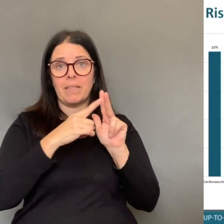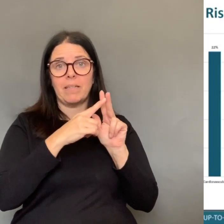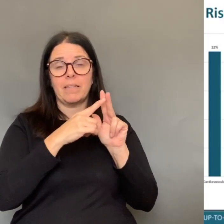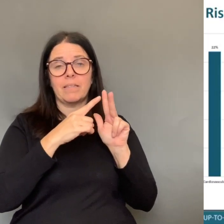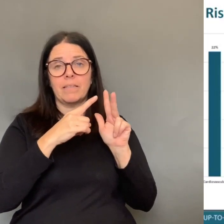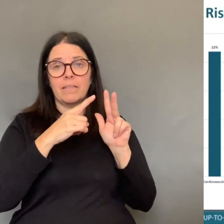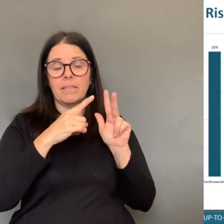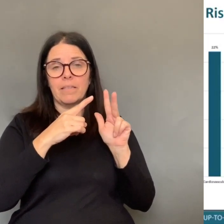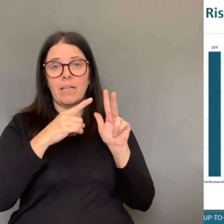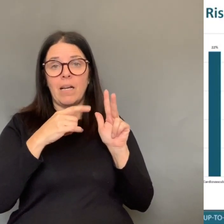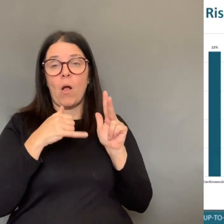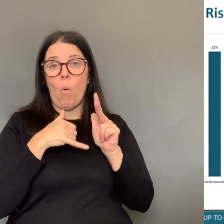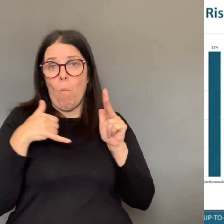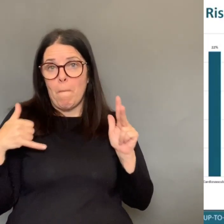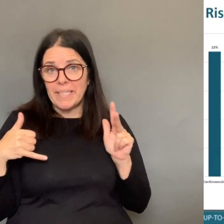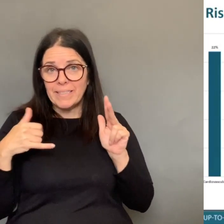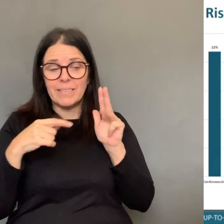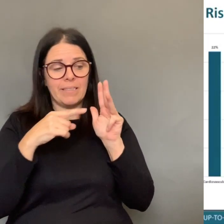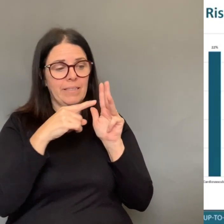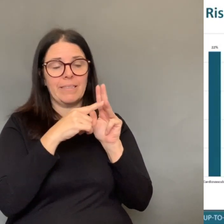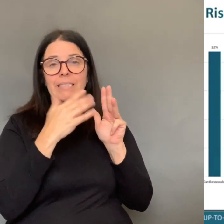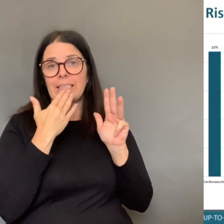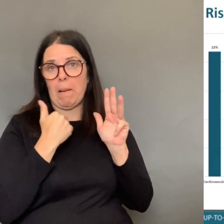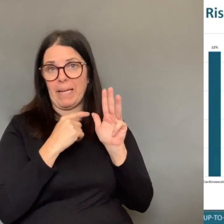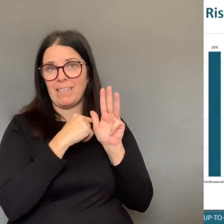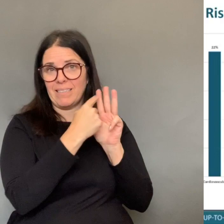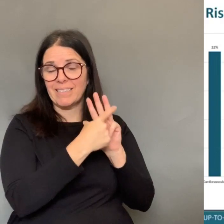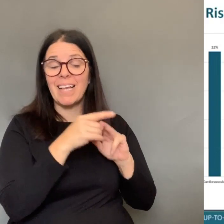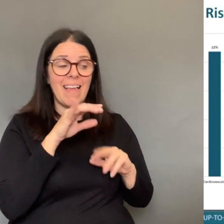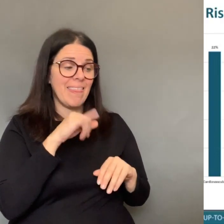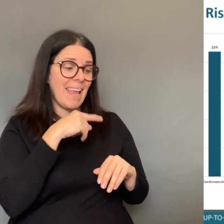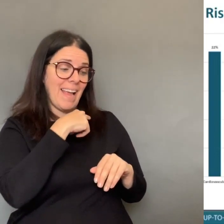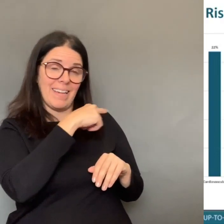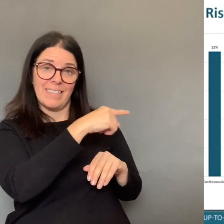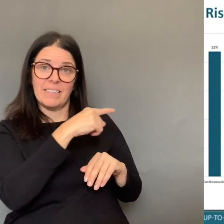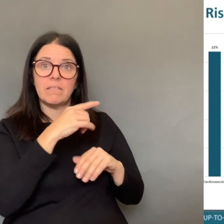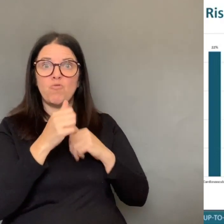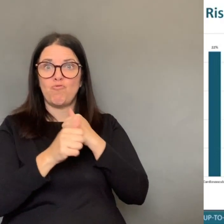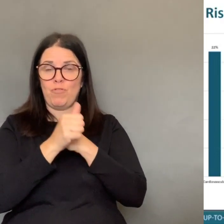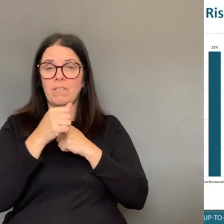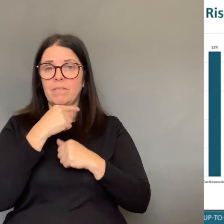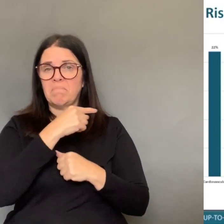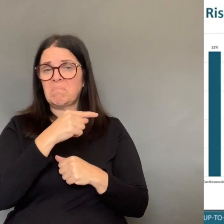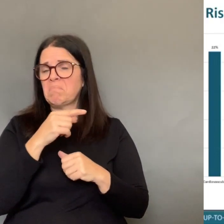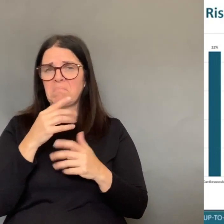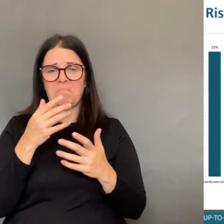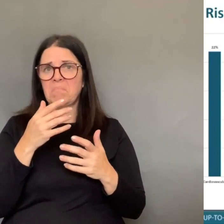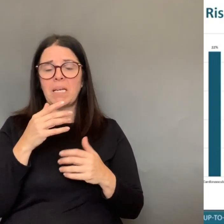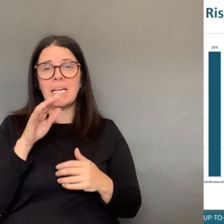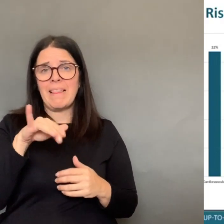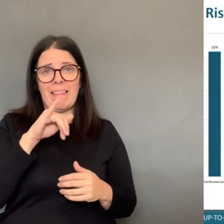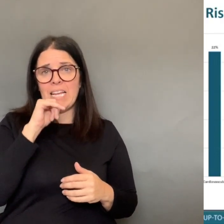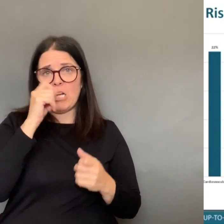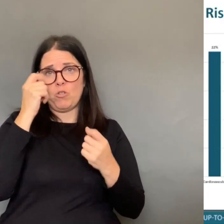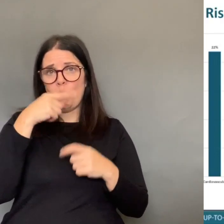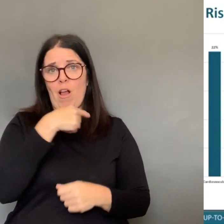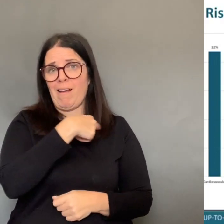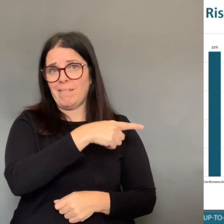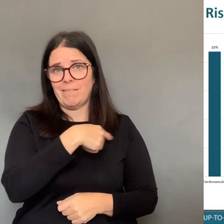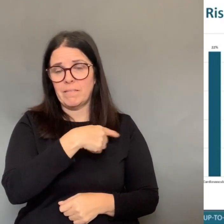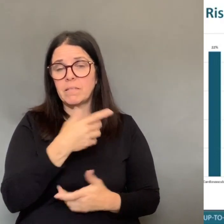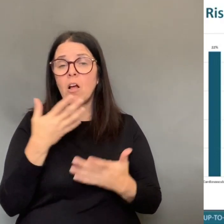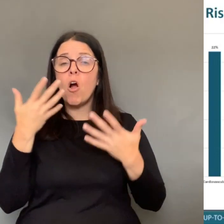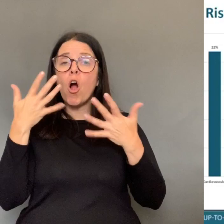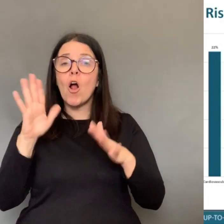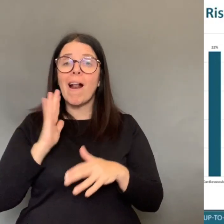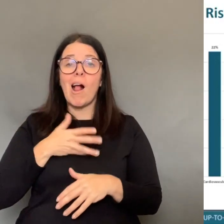My message to all Windsor-Essex residents, as we are focused on the COVID-19 right now, we will also need to watch out on some of our other health